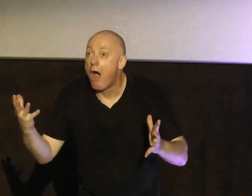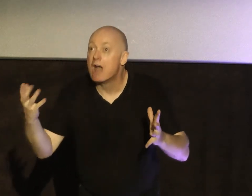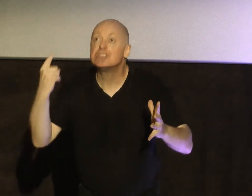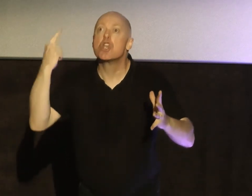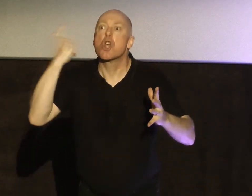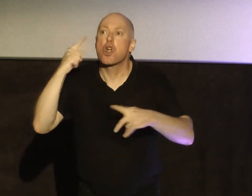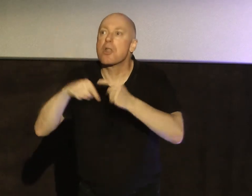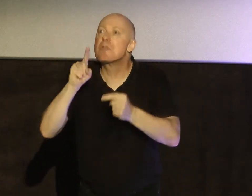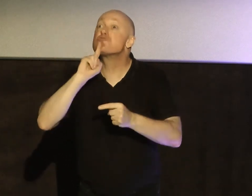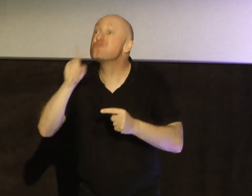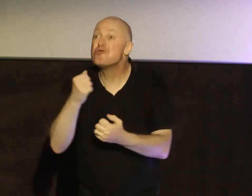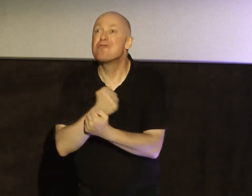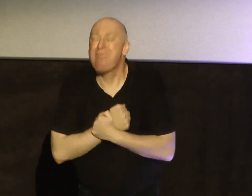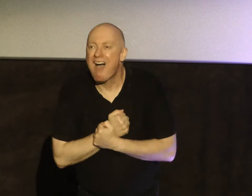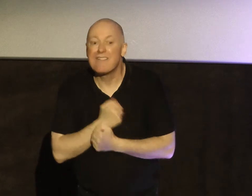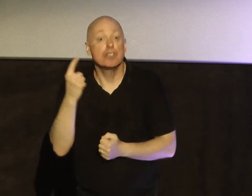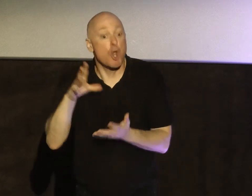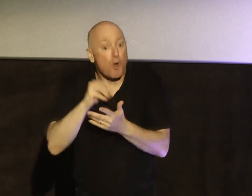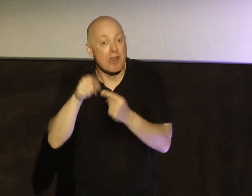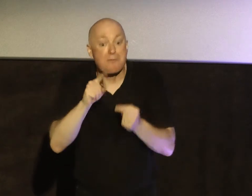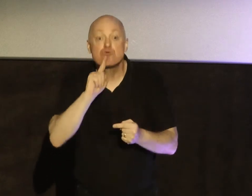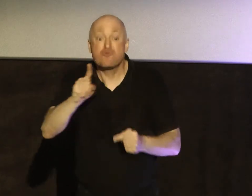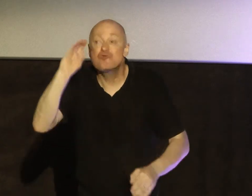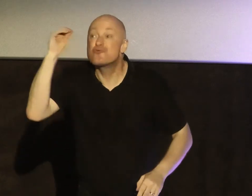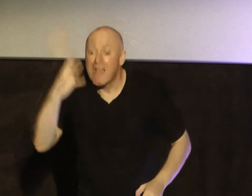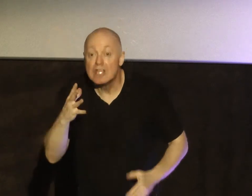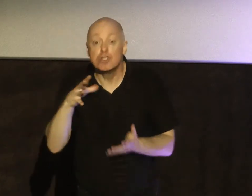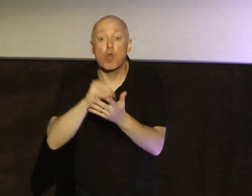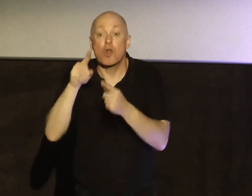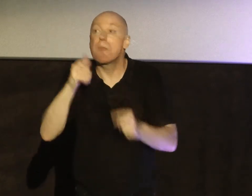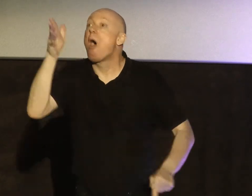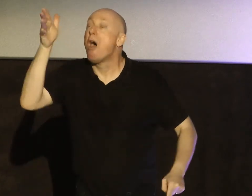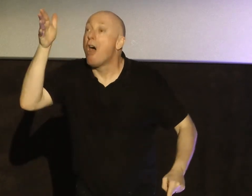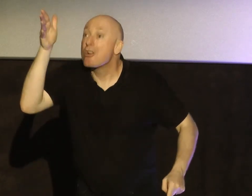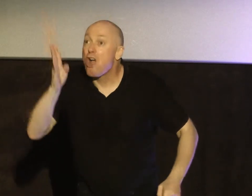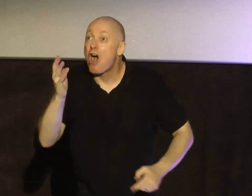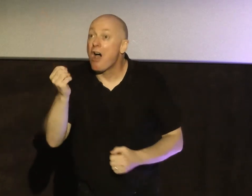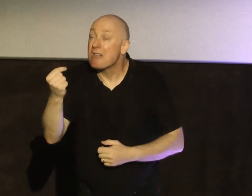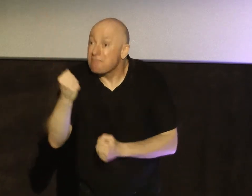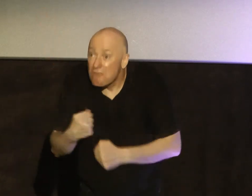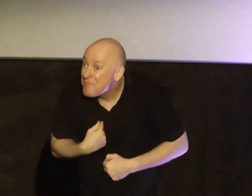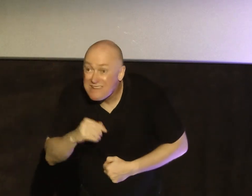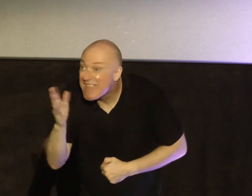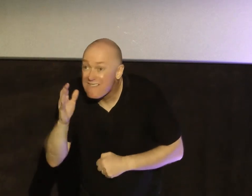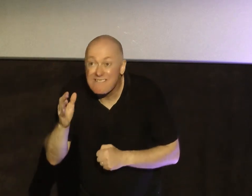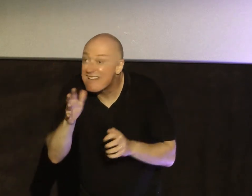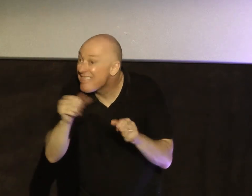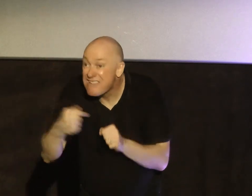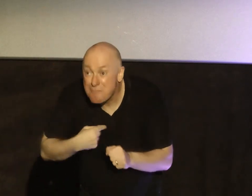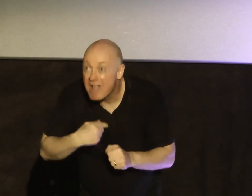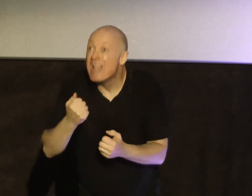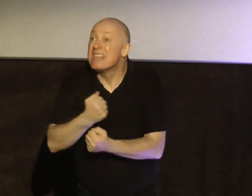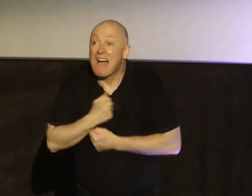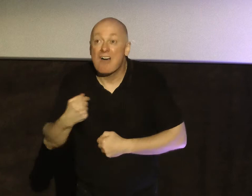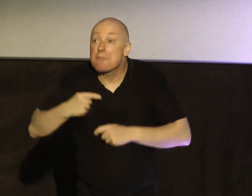about true love, and she learned about true grace, and she learned about a God who would love her and never leave her, who would love her